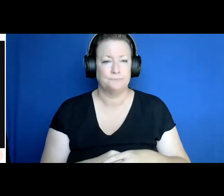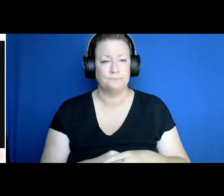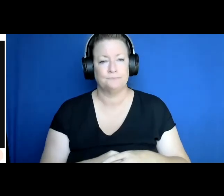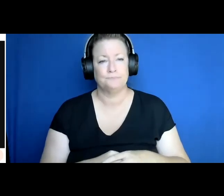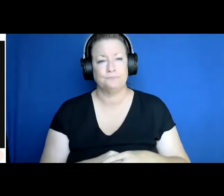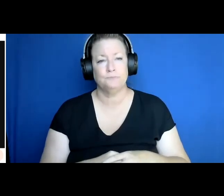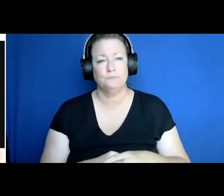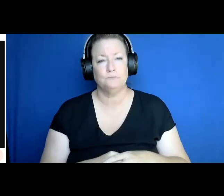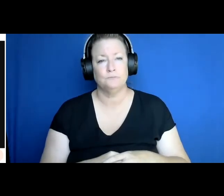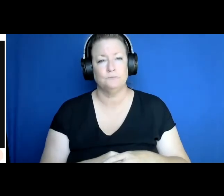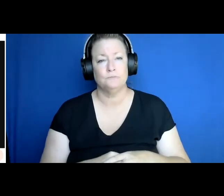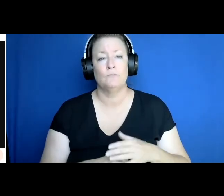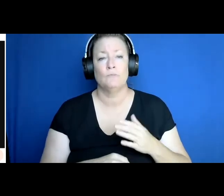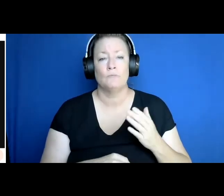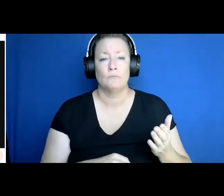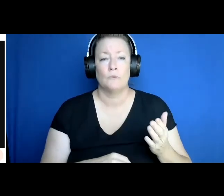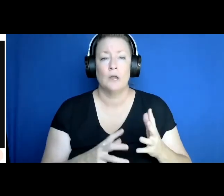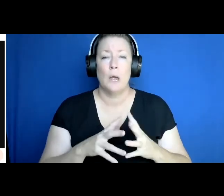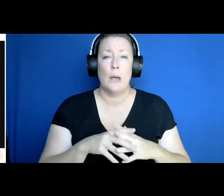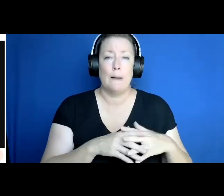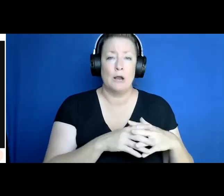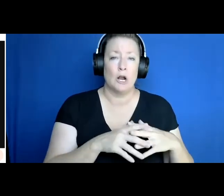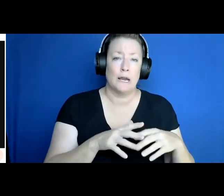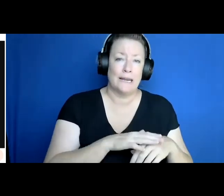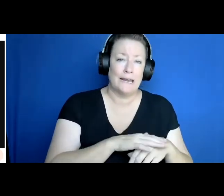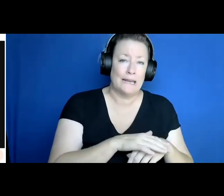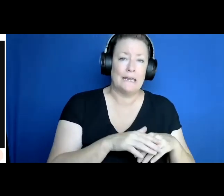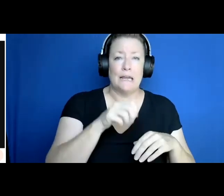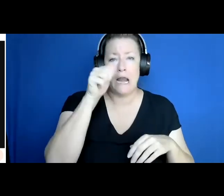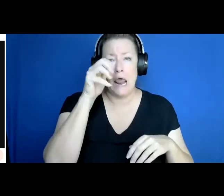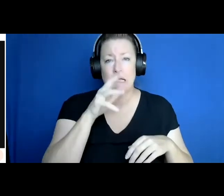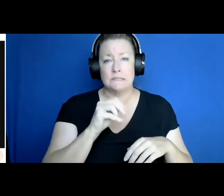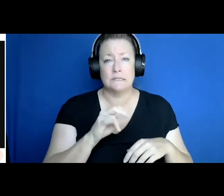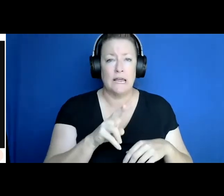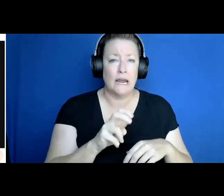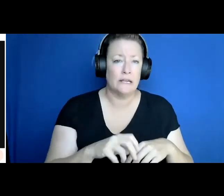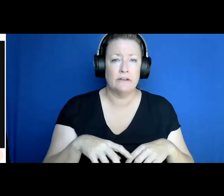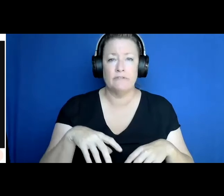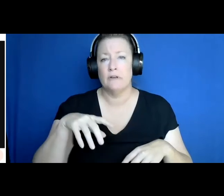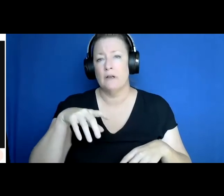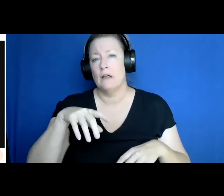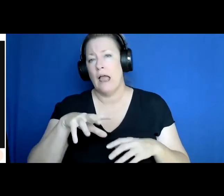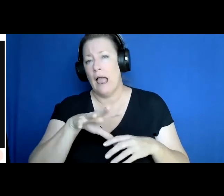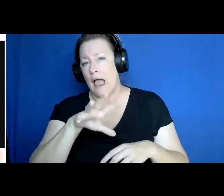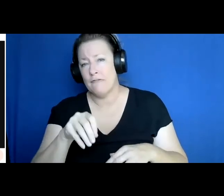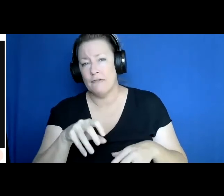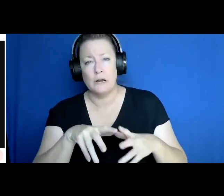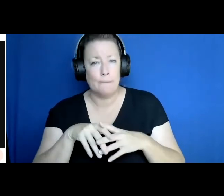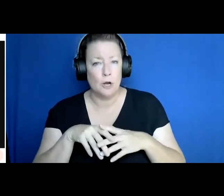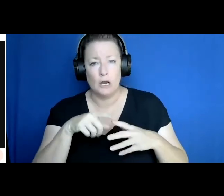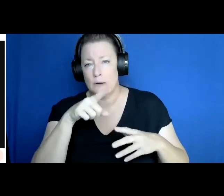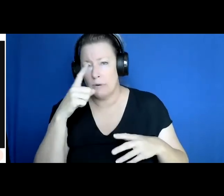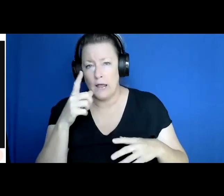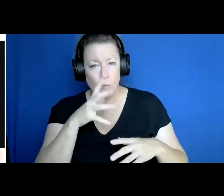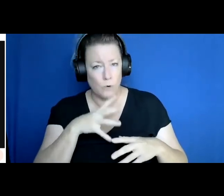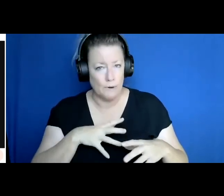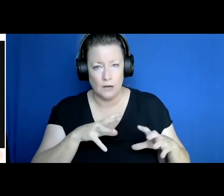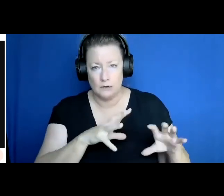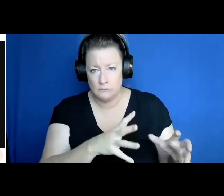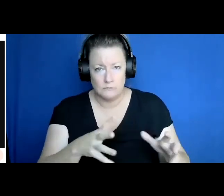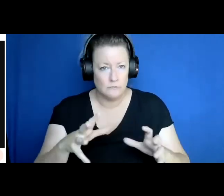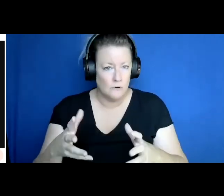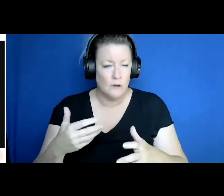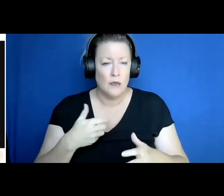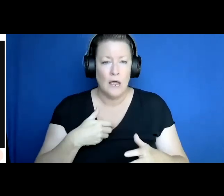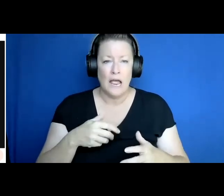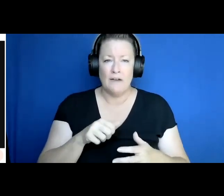So American Indian and Alaska Native and African American and Black women had the same 4 risk factors